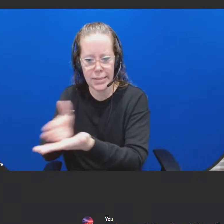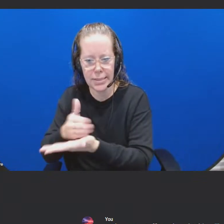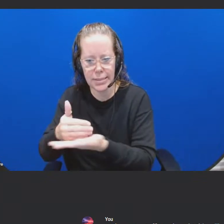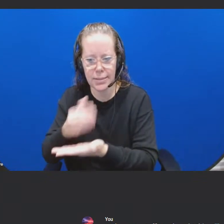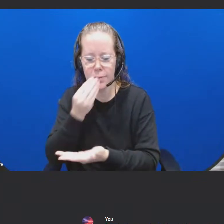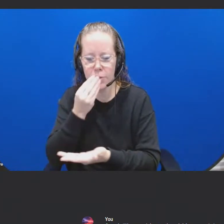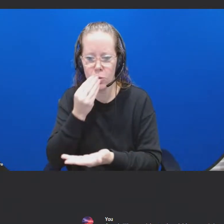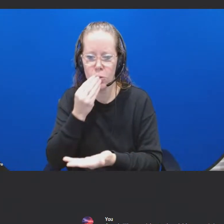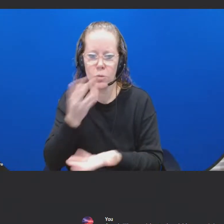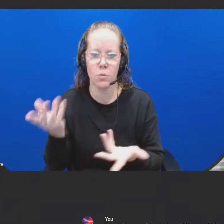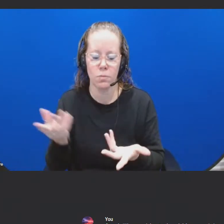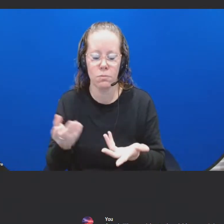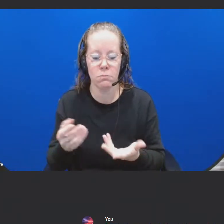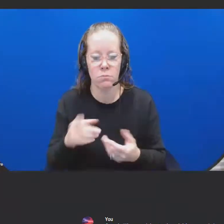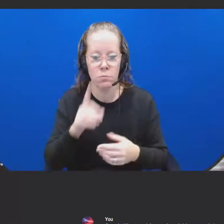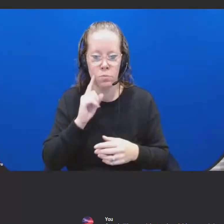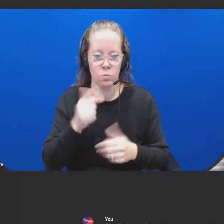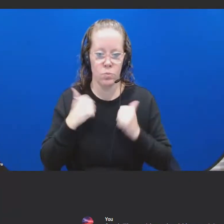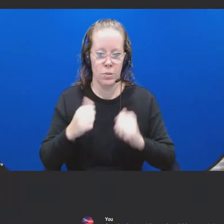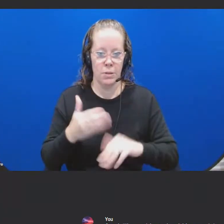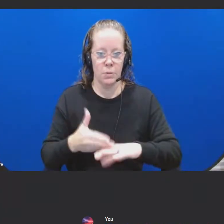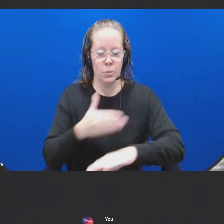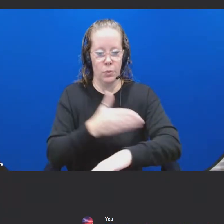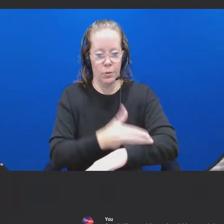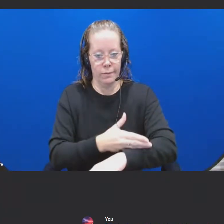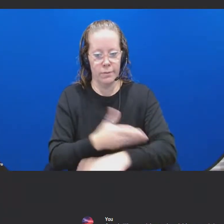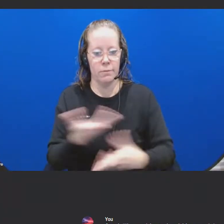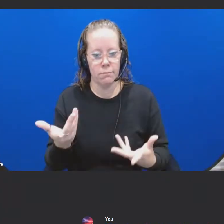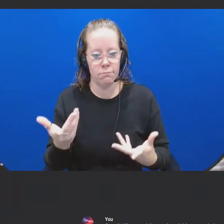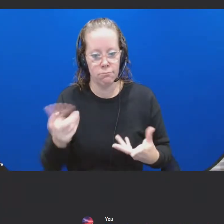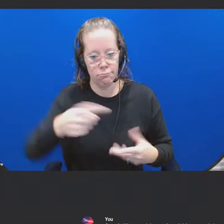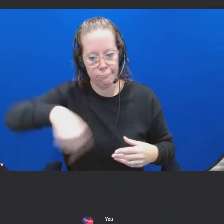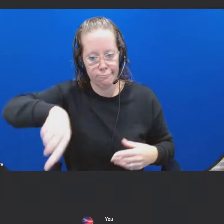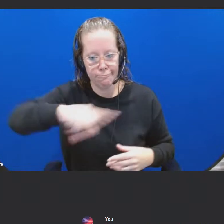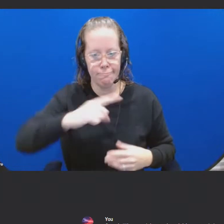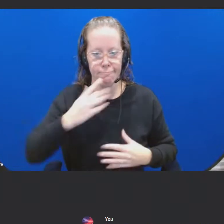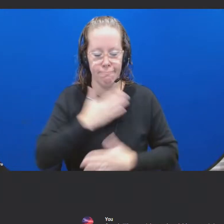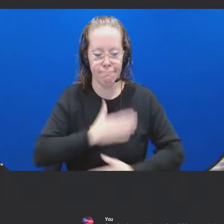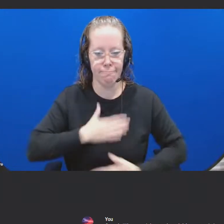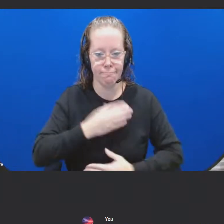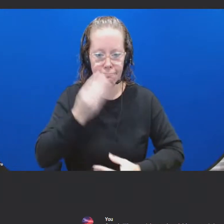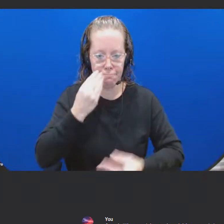the the experience of the residents in the dining room.